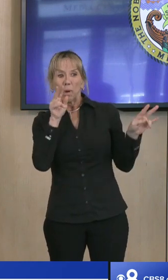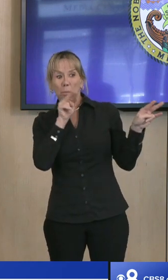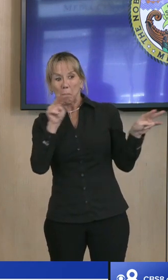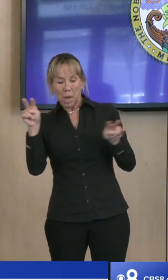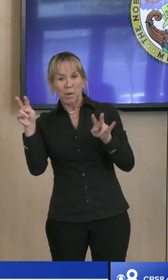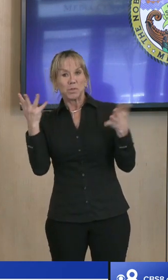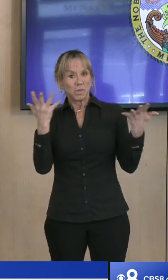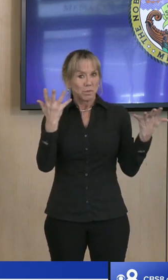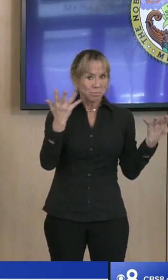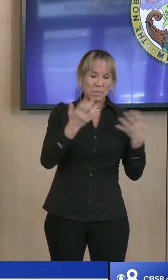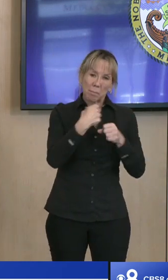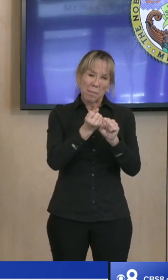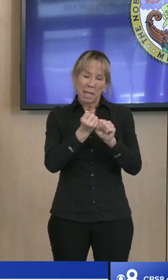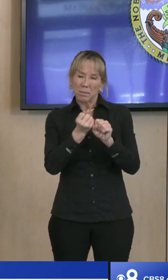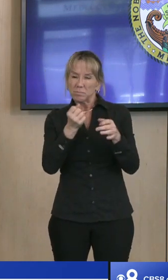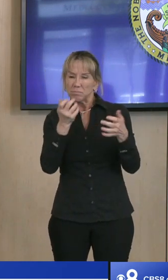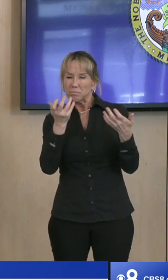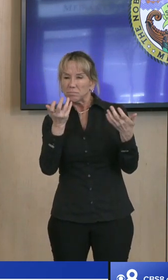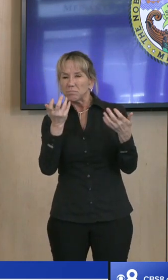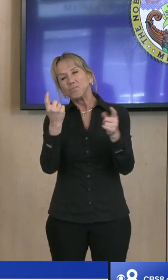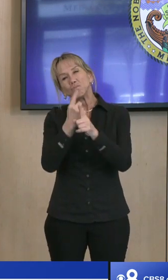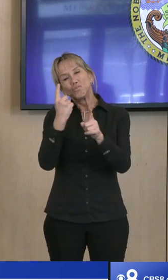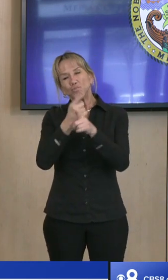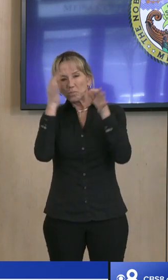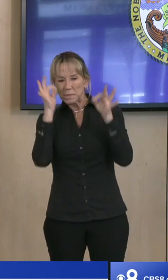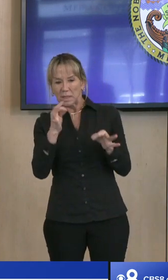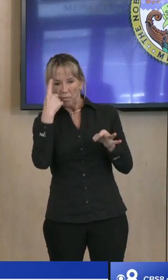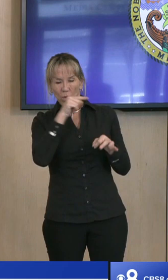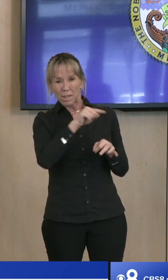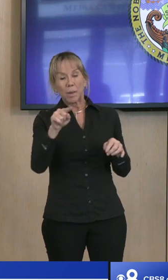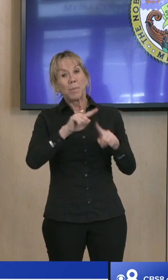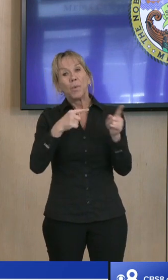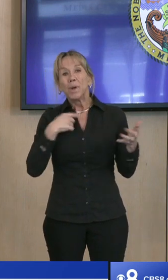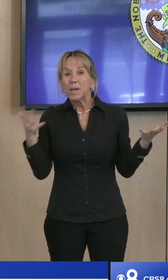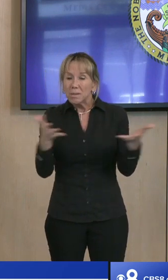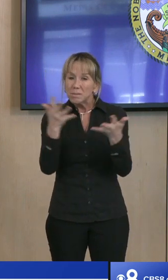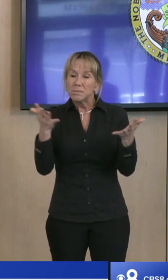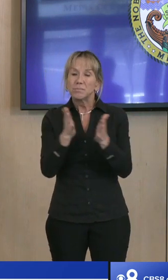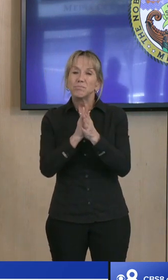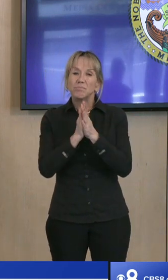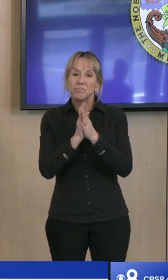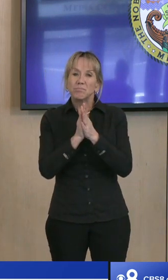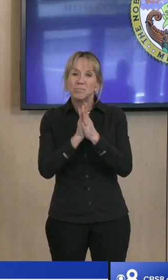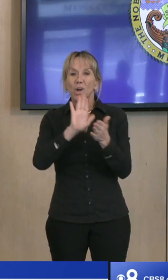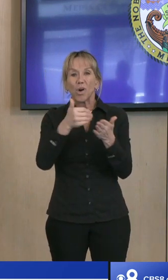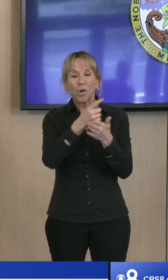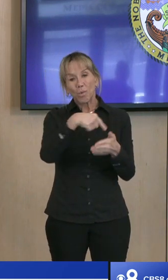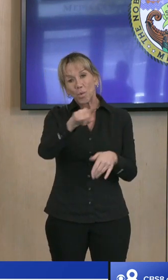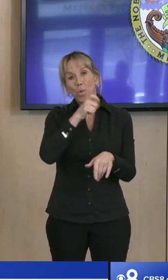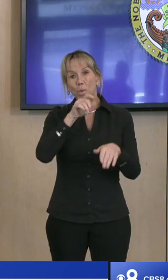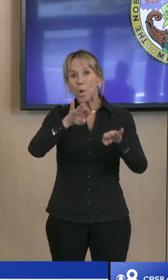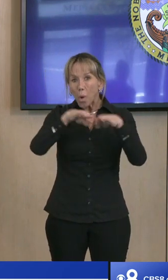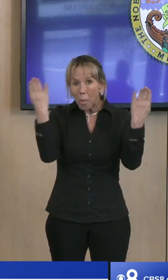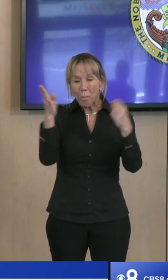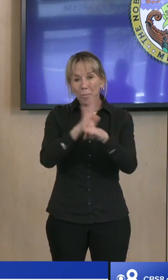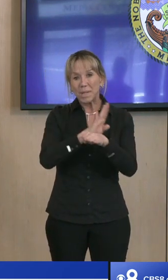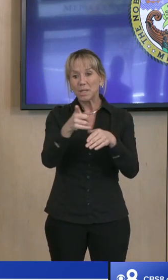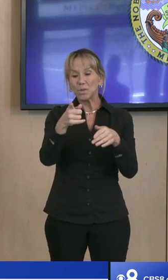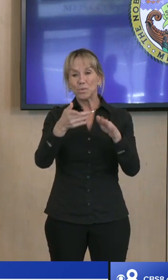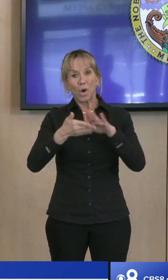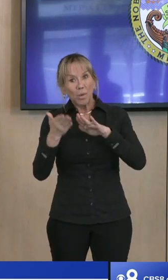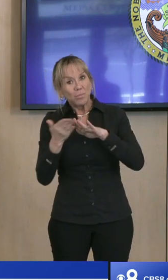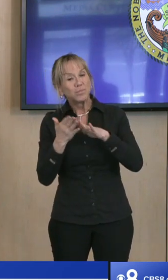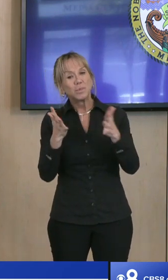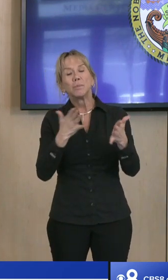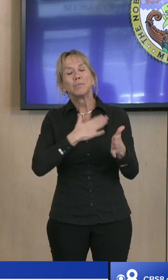all situations and make appropriate guidance. But we do encourage all essential businesses that are open and are operating to follow all